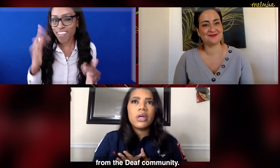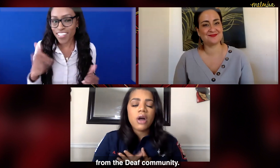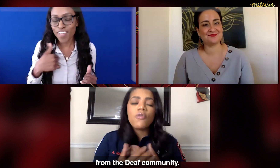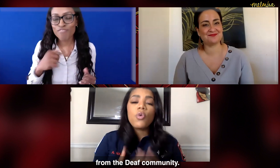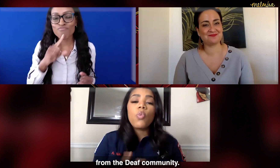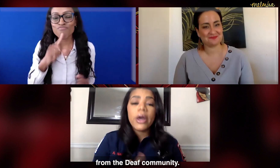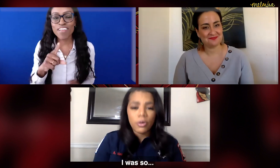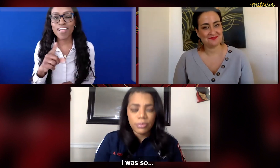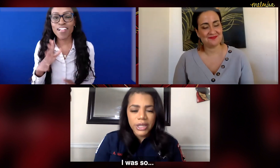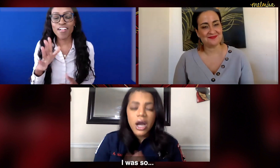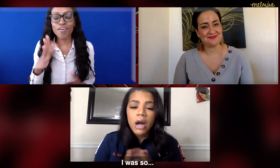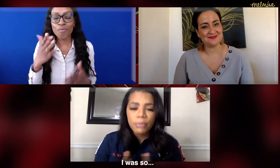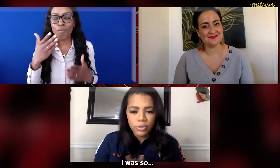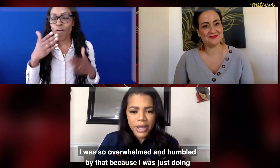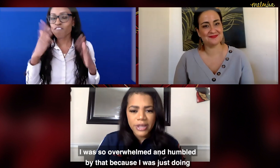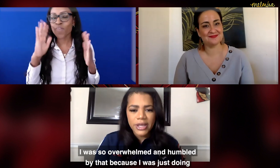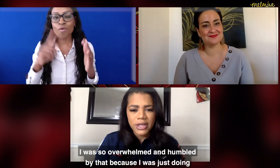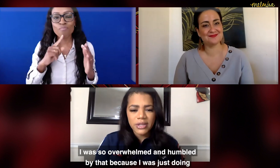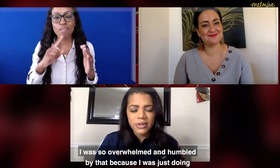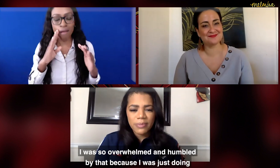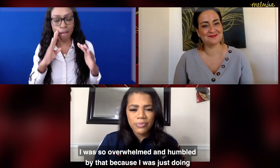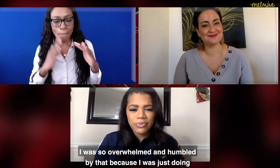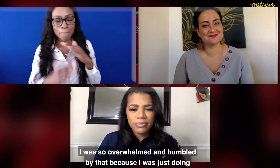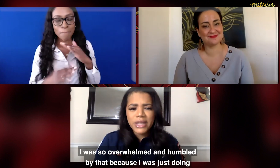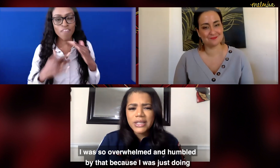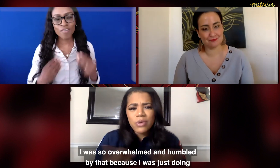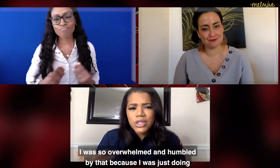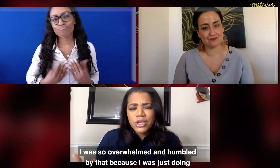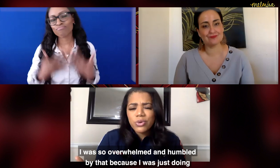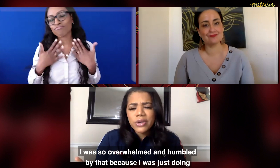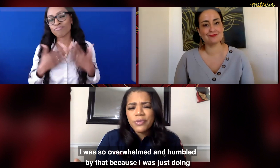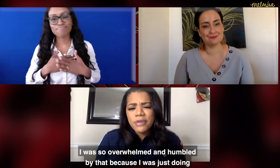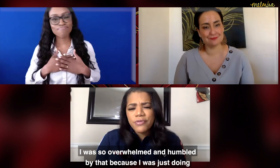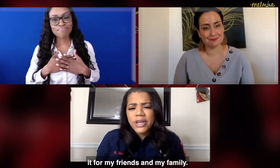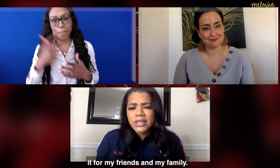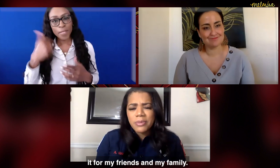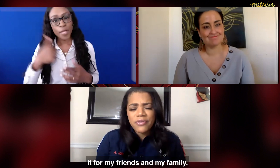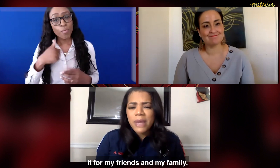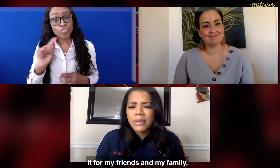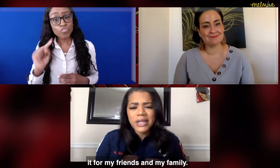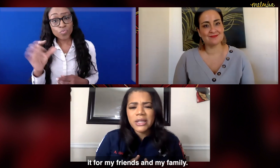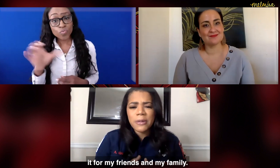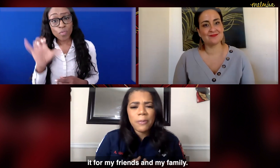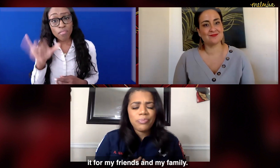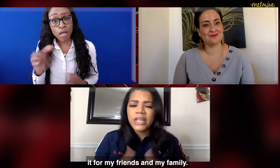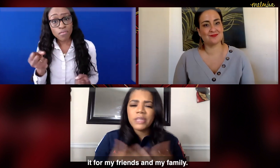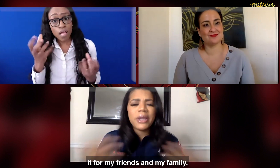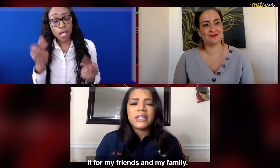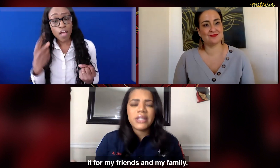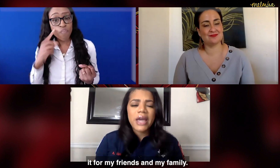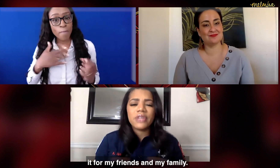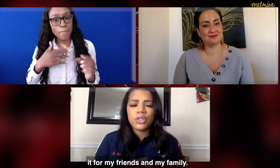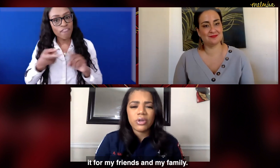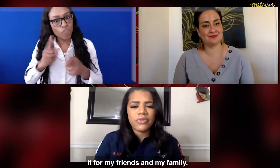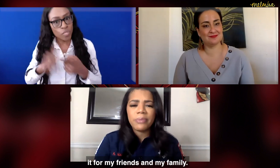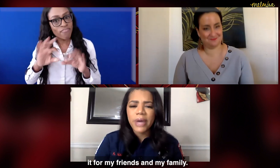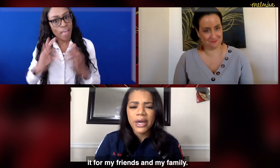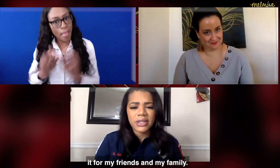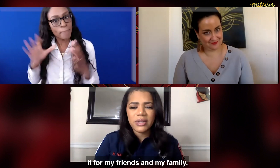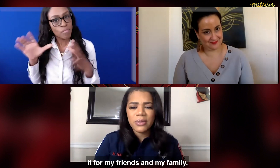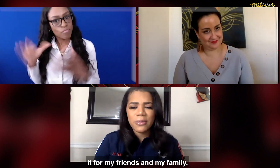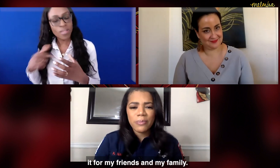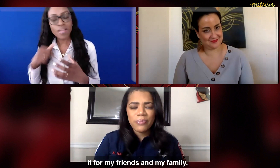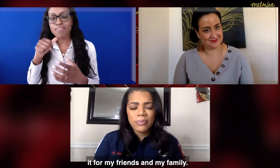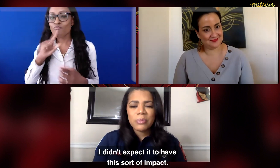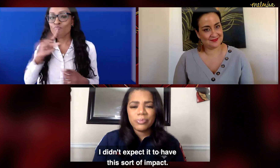I was so overwhelmed and humbled by that because I was just doing it for my friends and my family. I didn't expect it to have this sort of